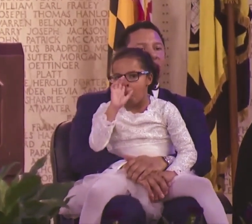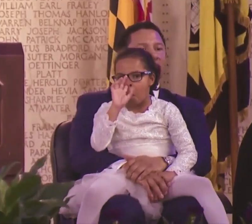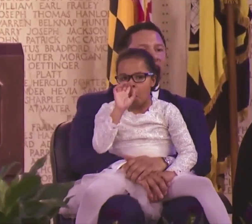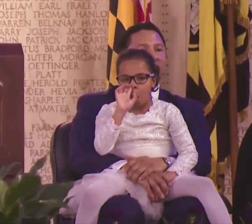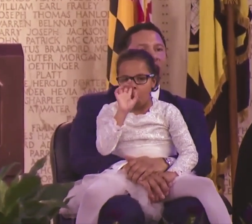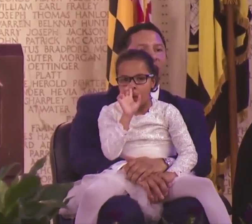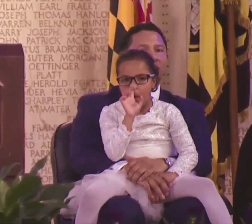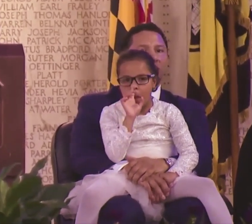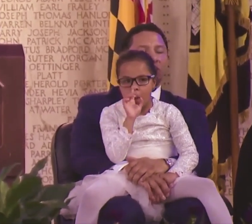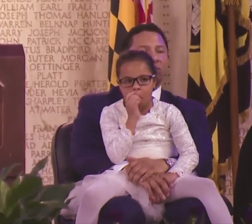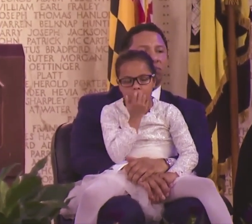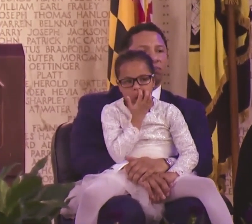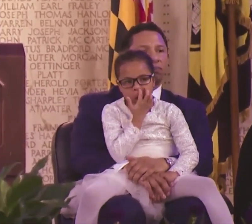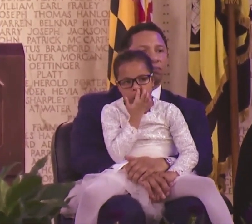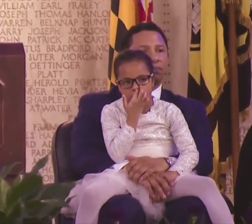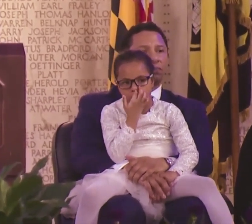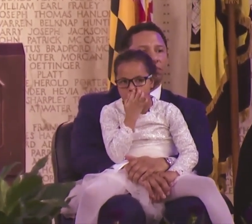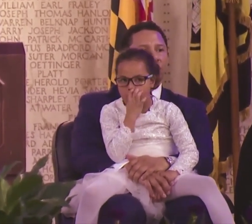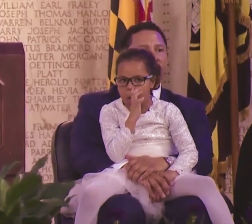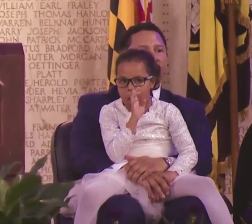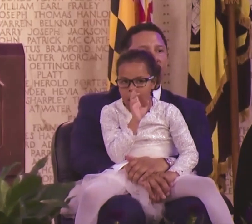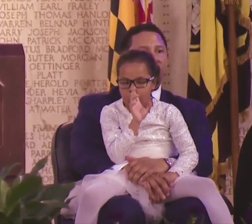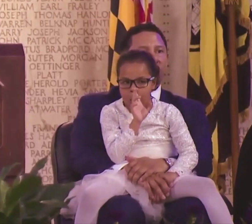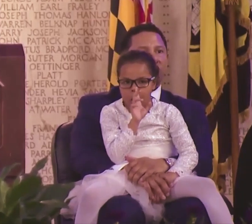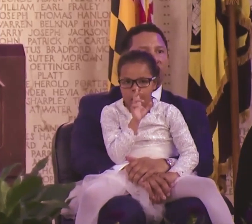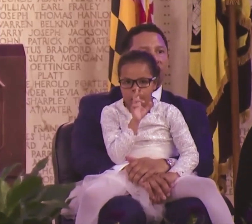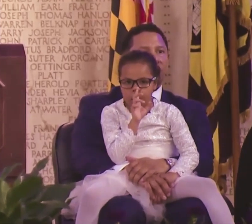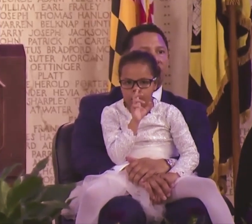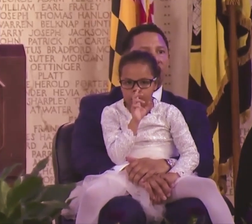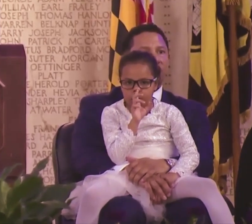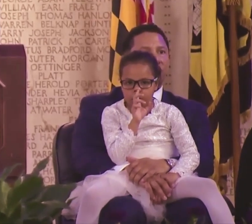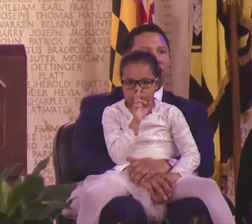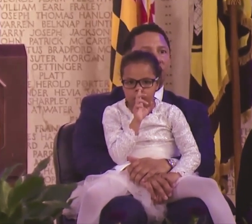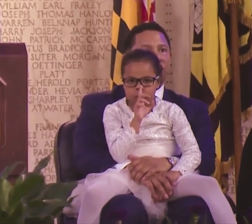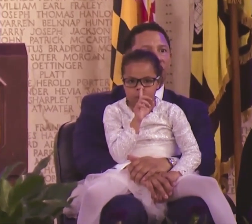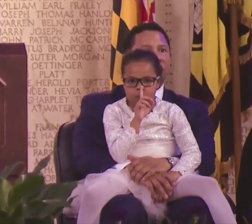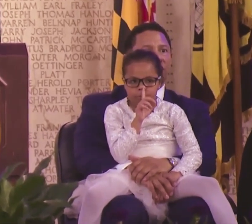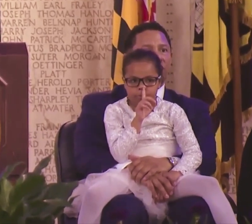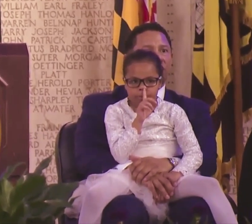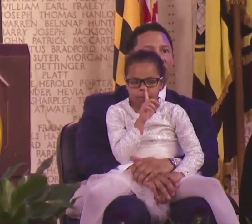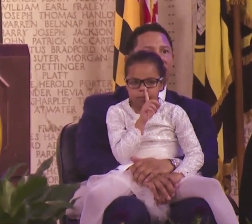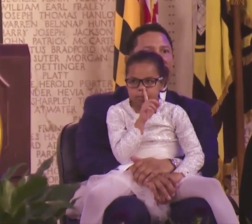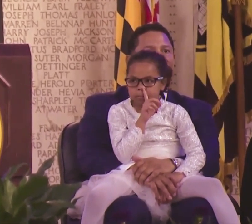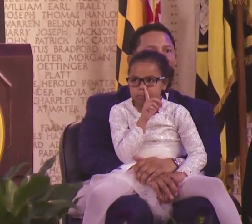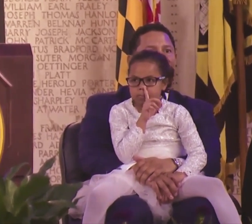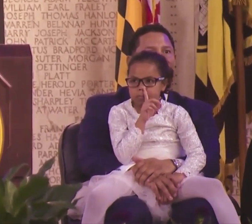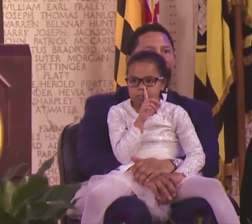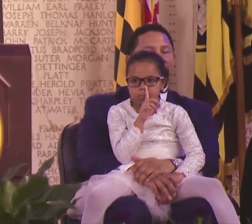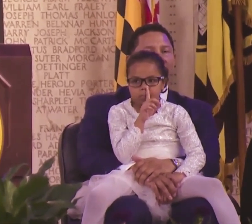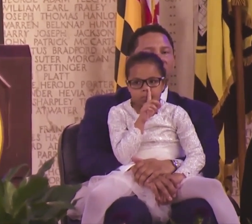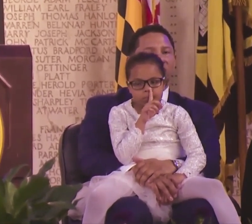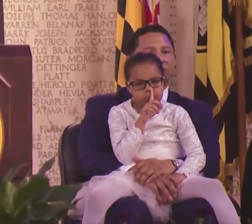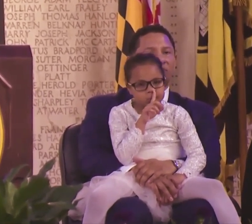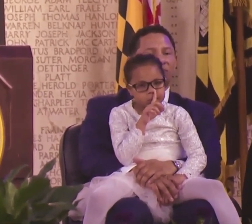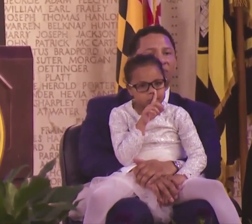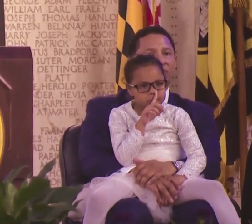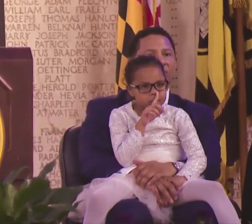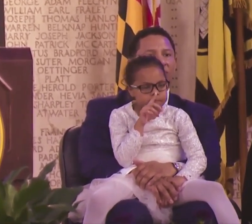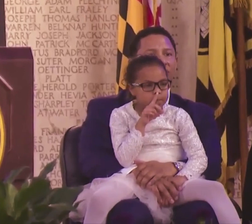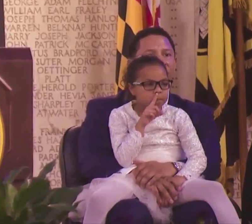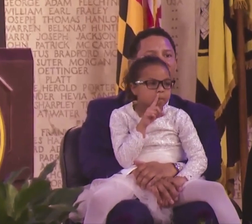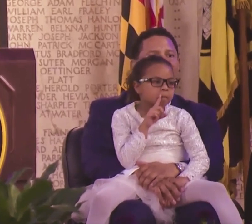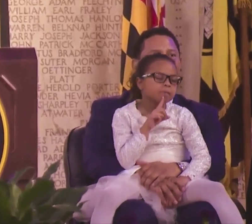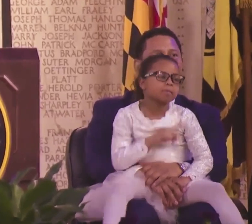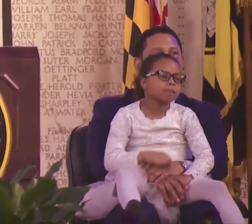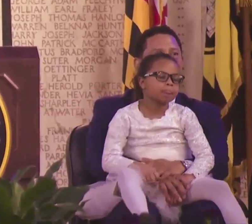for the closing and remain standing while our guests leave the stage. I'm Dr. K. Wise Whitehead. Thank you so much for